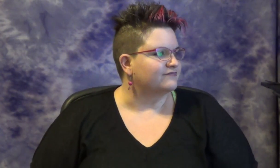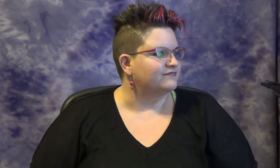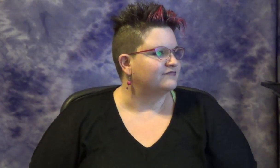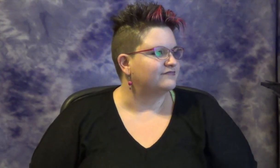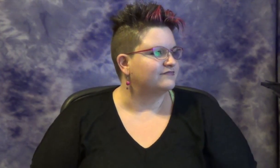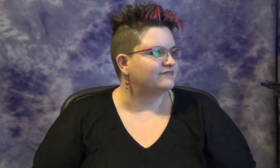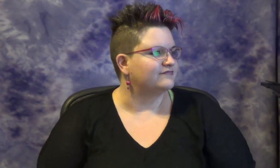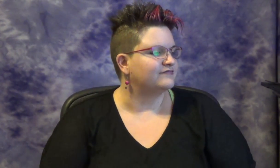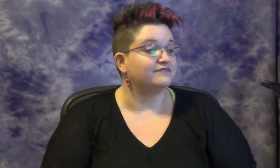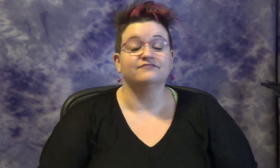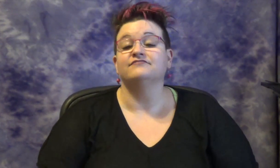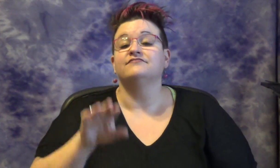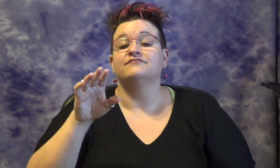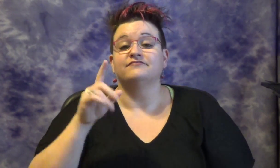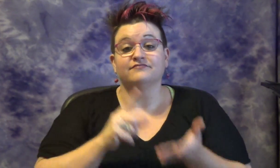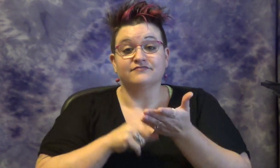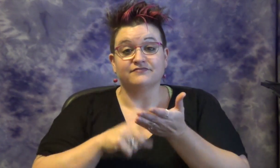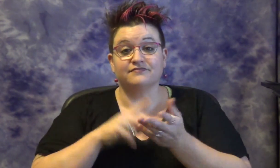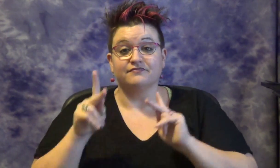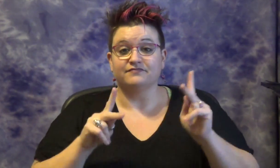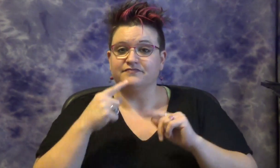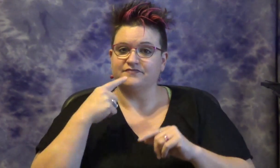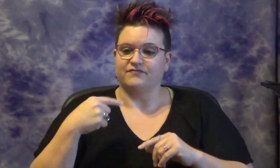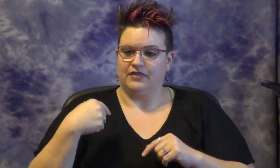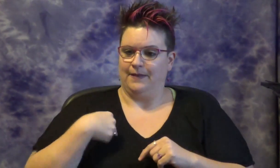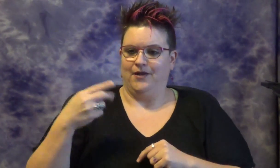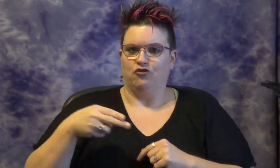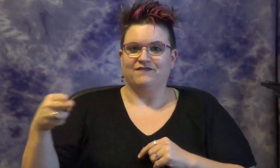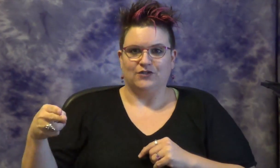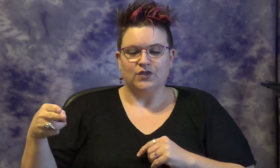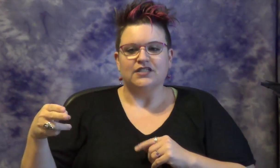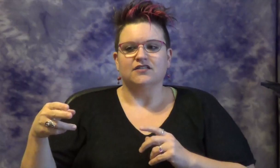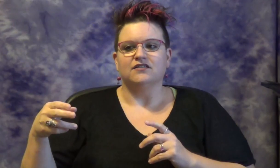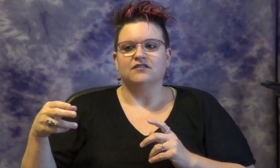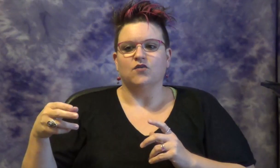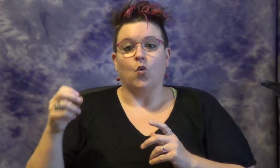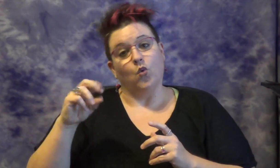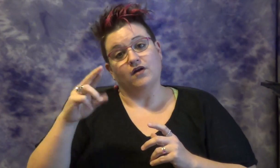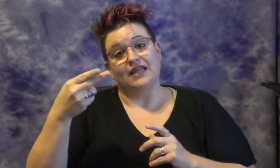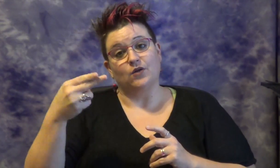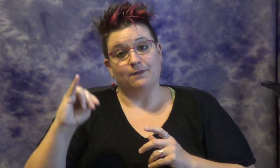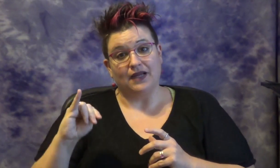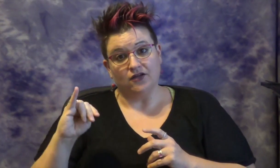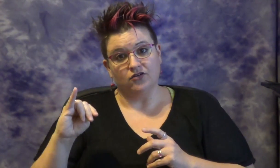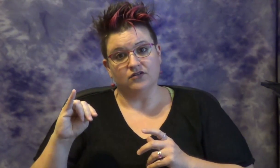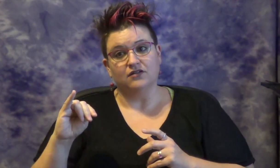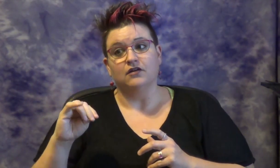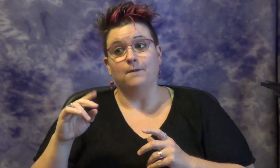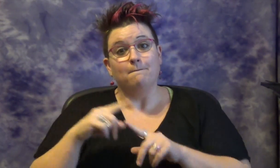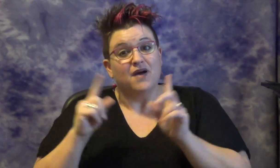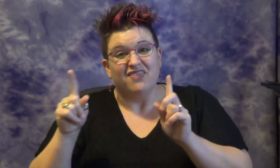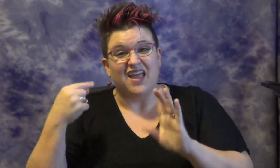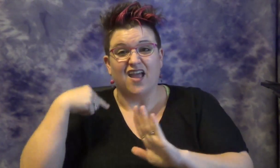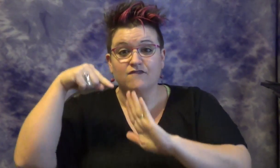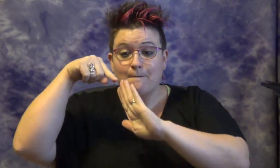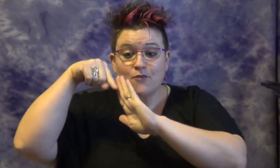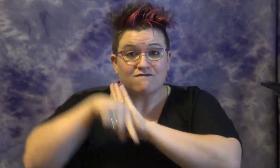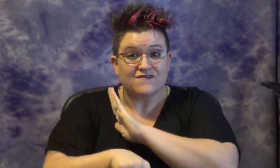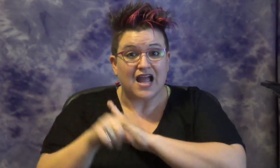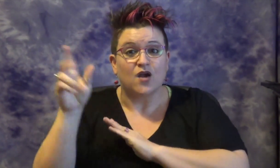have, but they're still labeled as deaf. Sometimes people will label themselves as hard of hearing or hearing impaired,